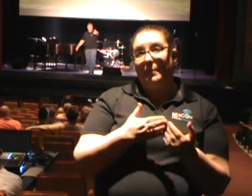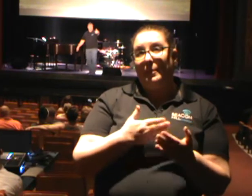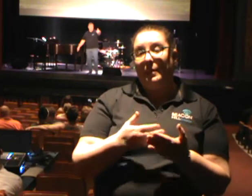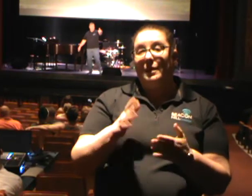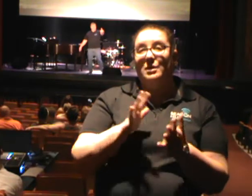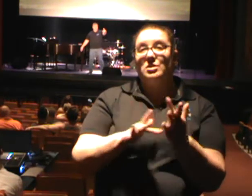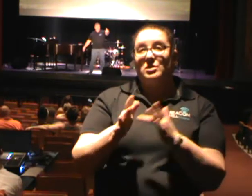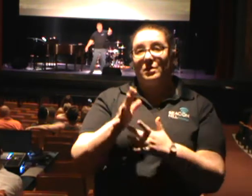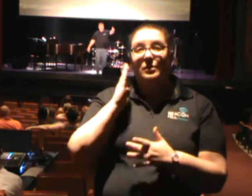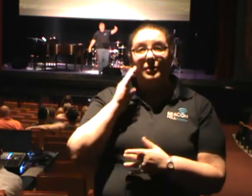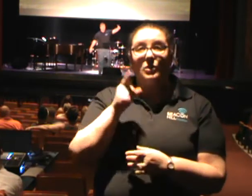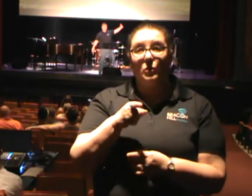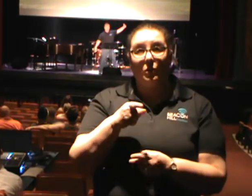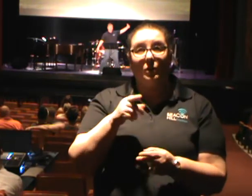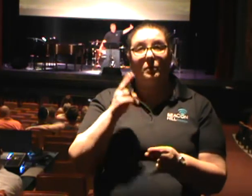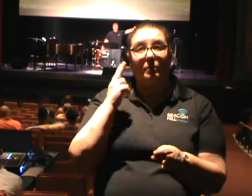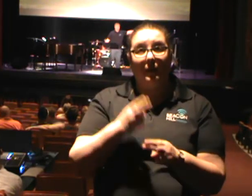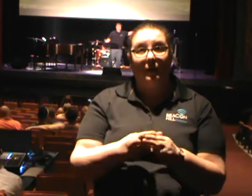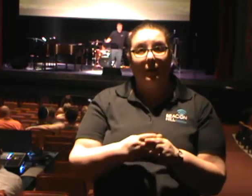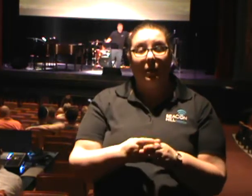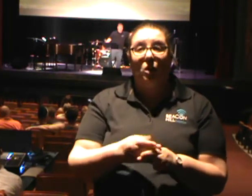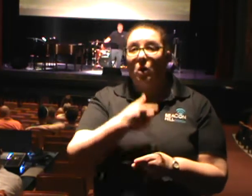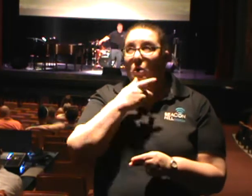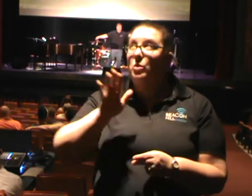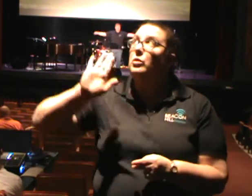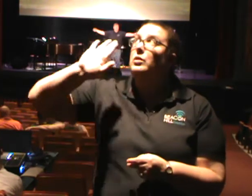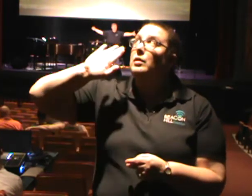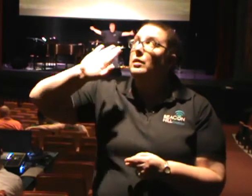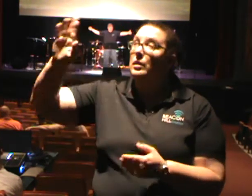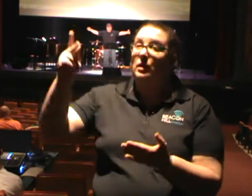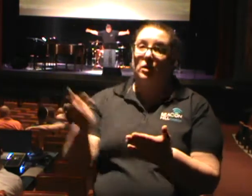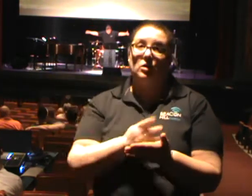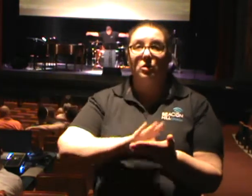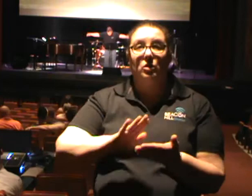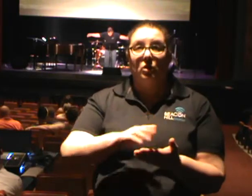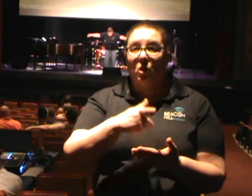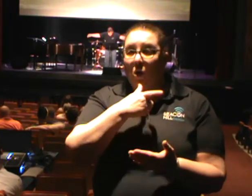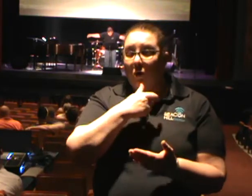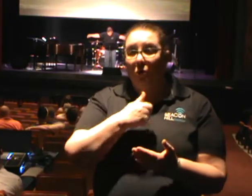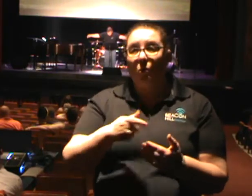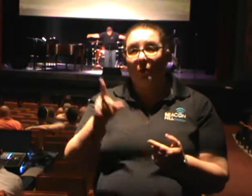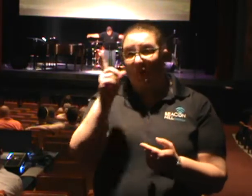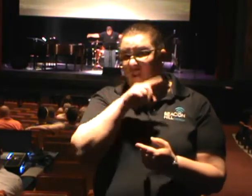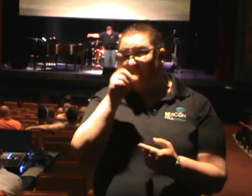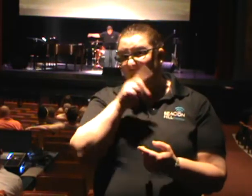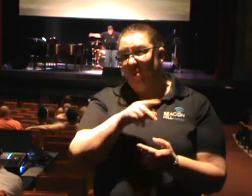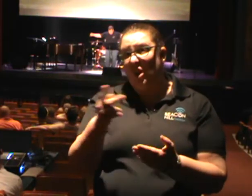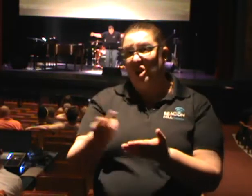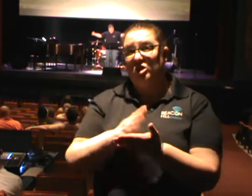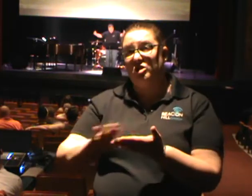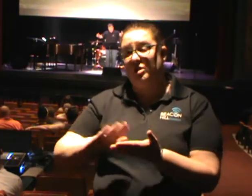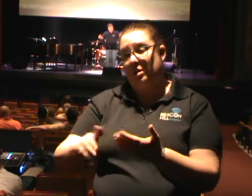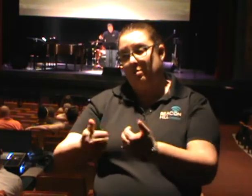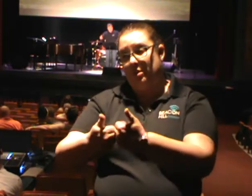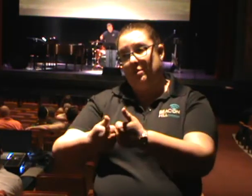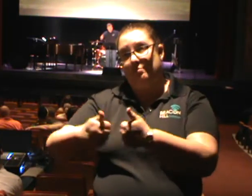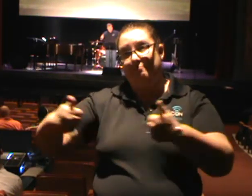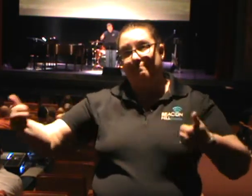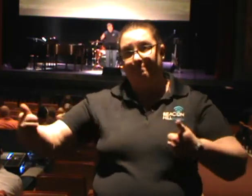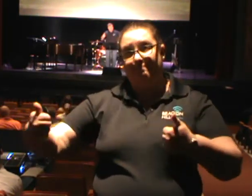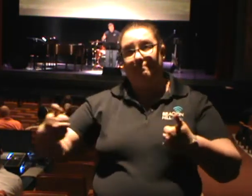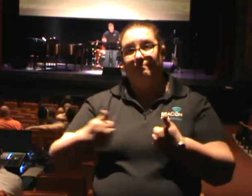by name. He knows who is his sheep, and he knows who are the false sheep. And he